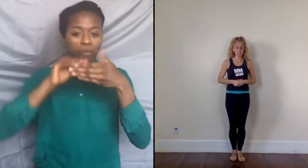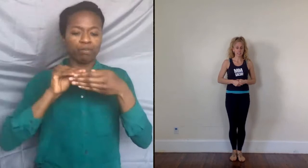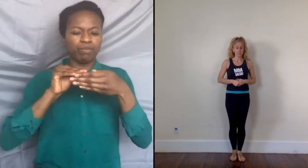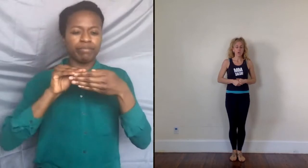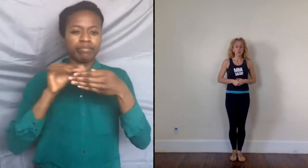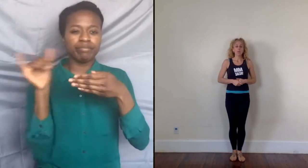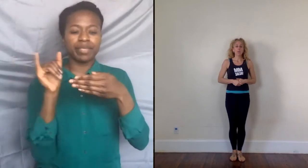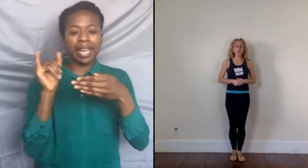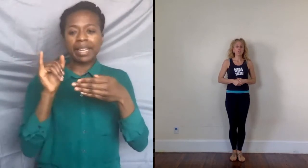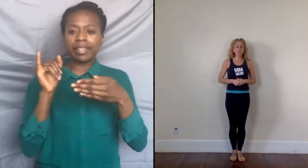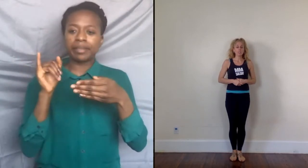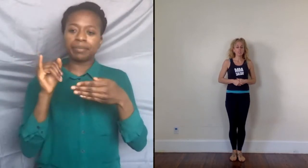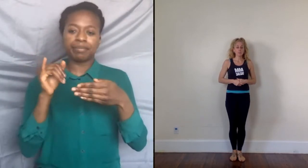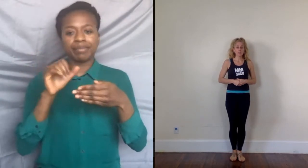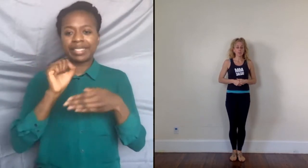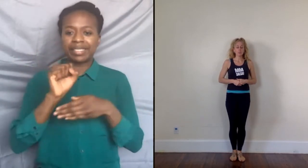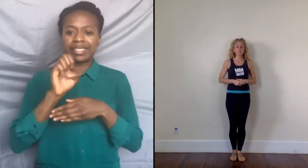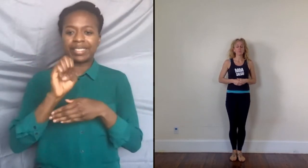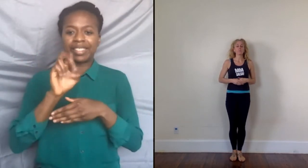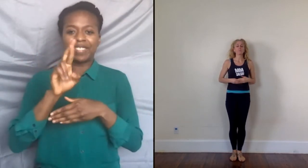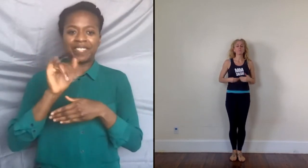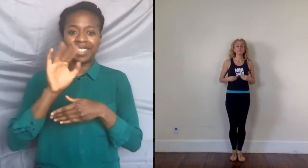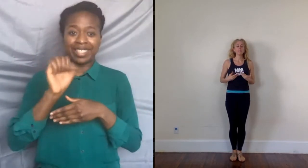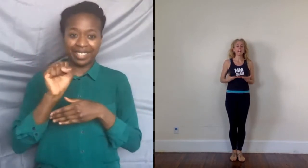series. We're going to do